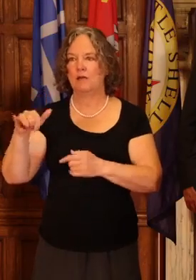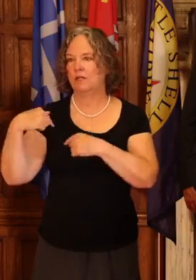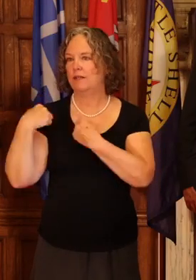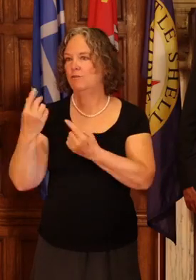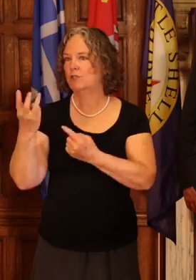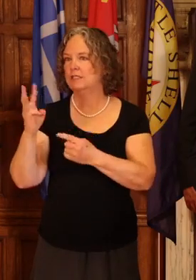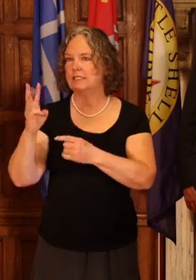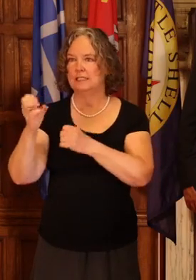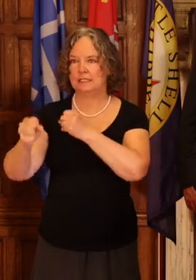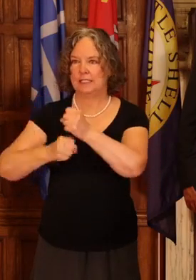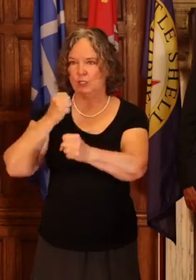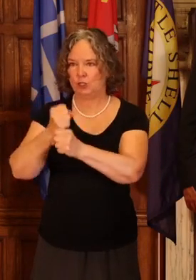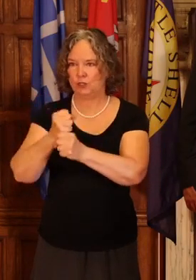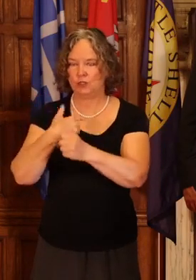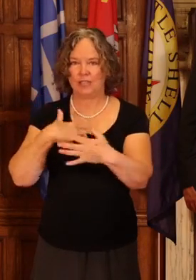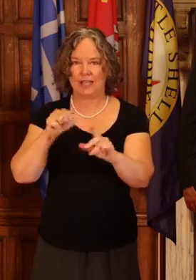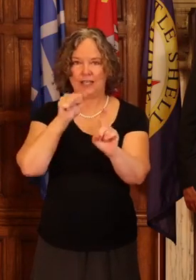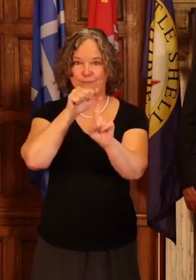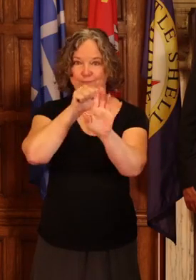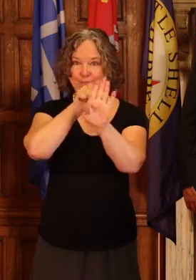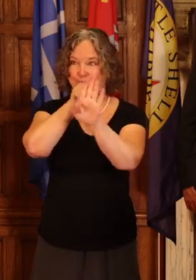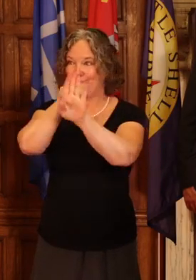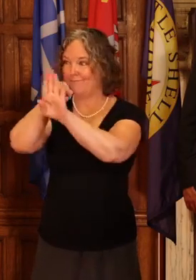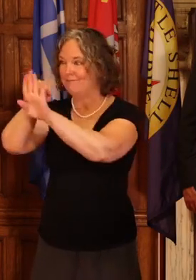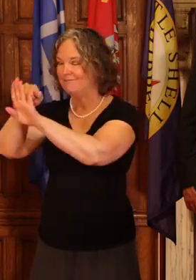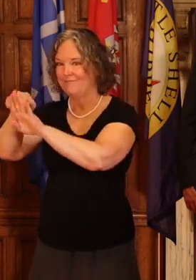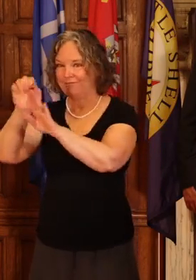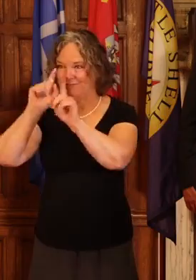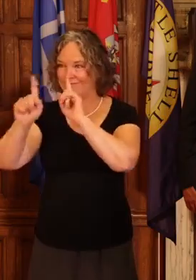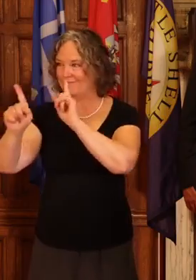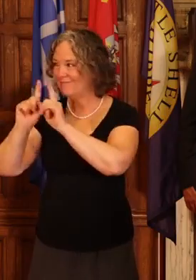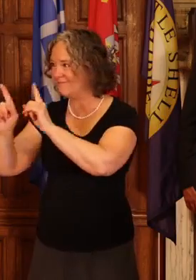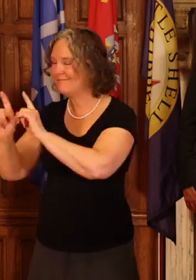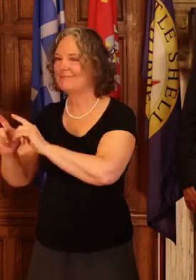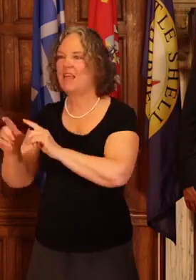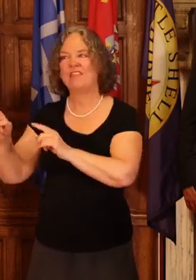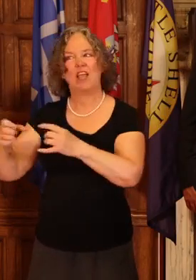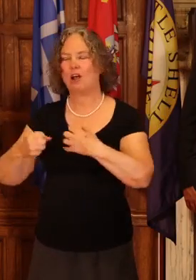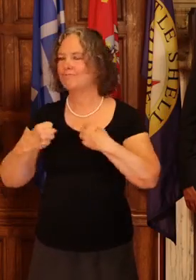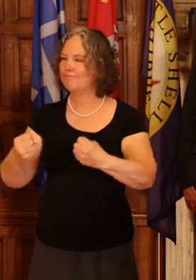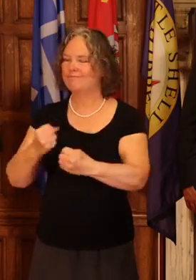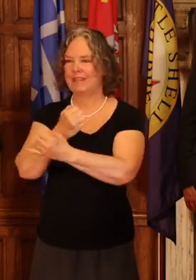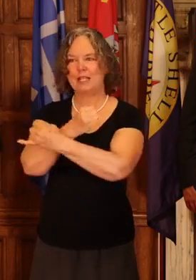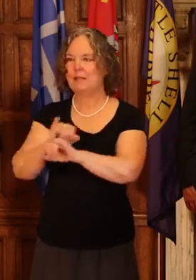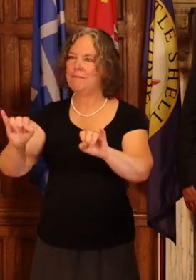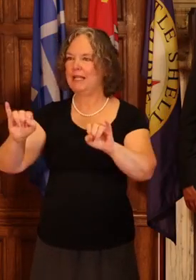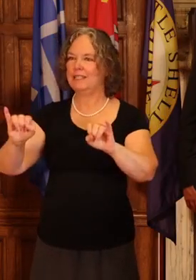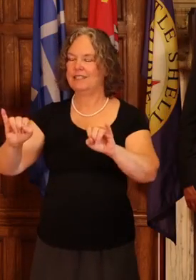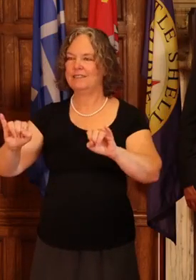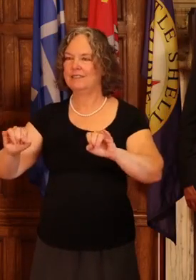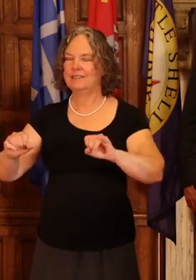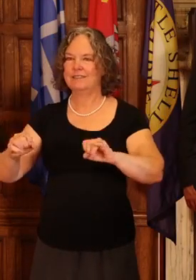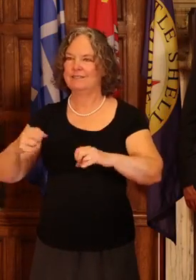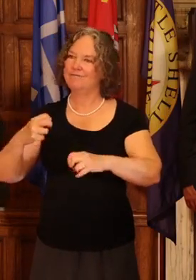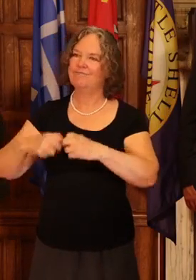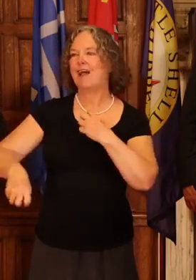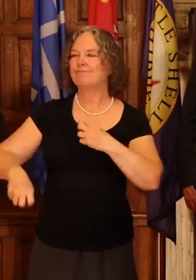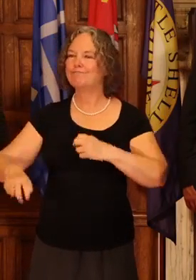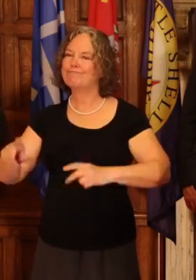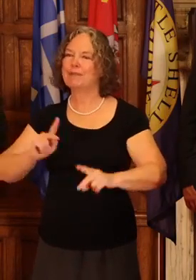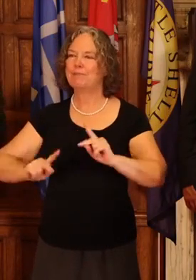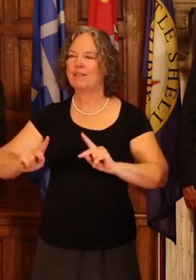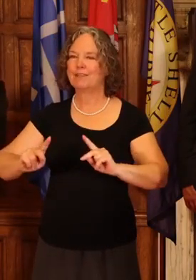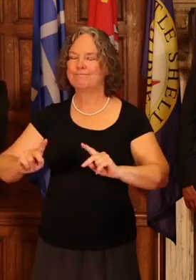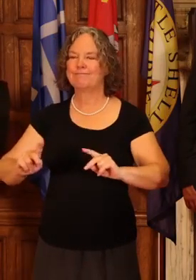those doors. They're ruggedly individualistic and independent-minded individuals. And